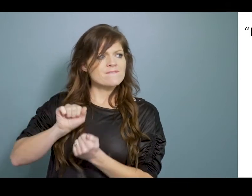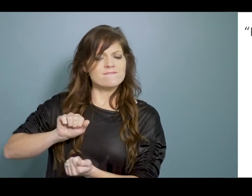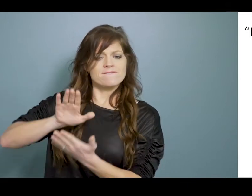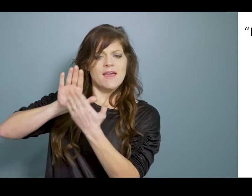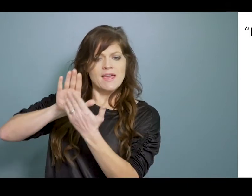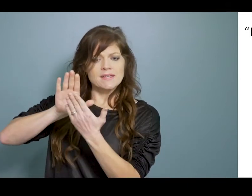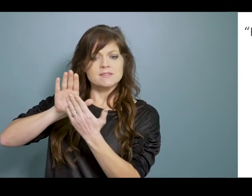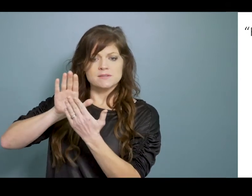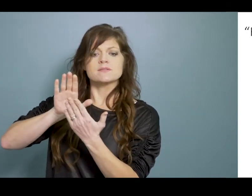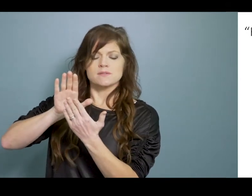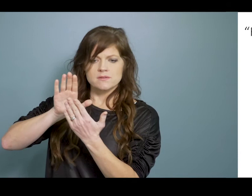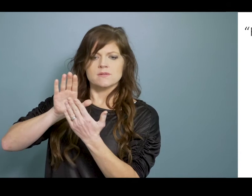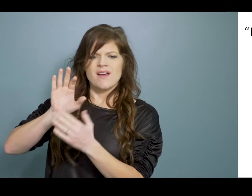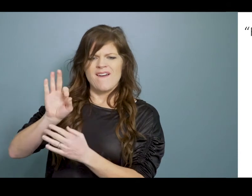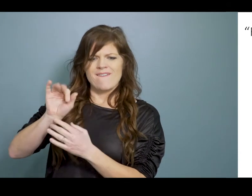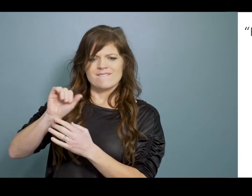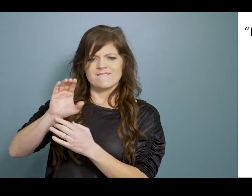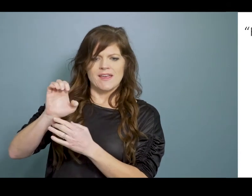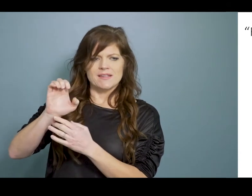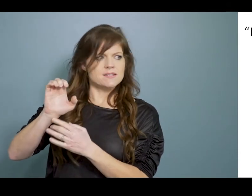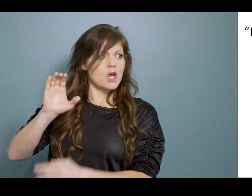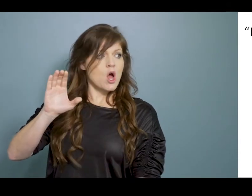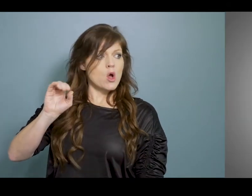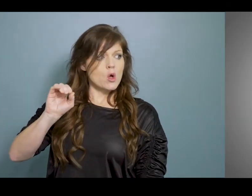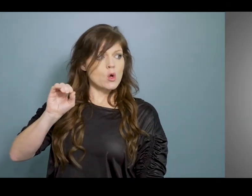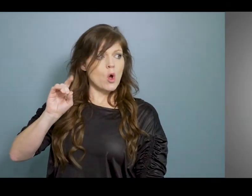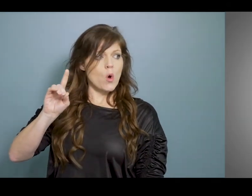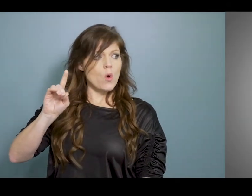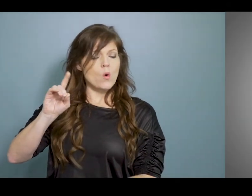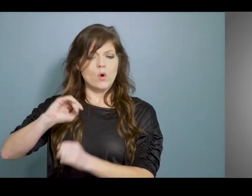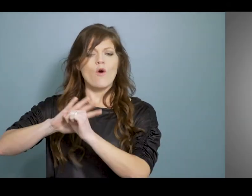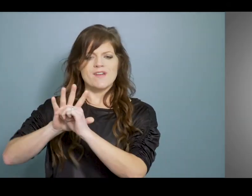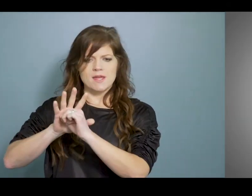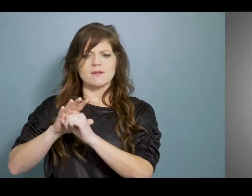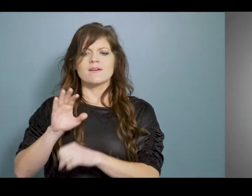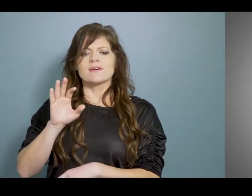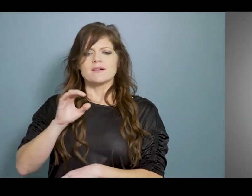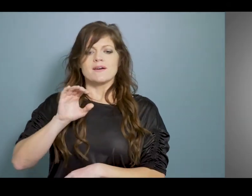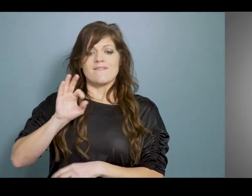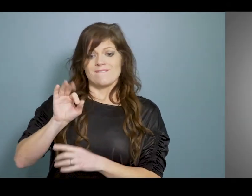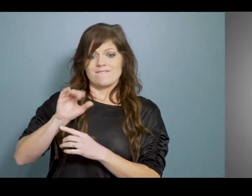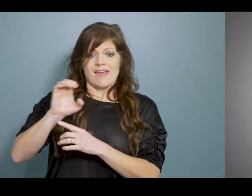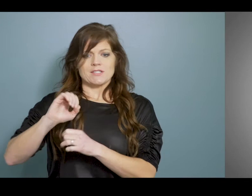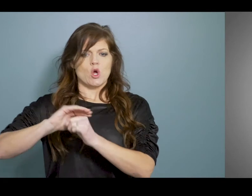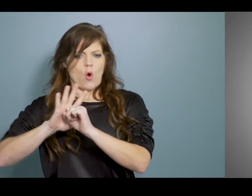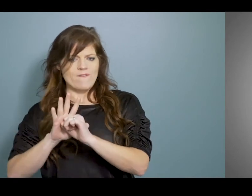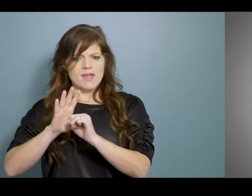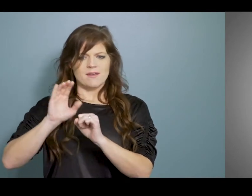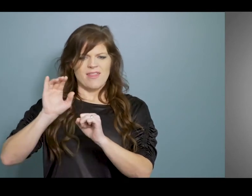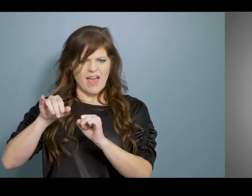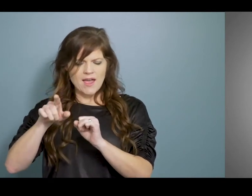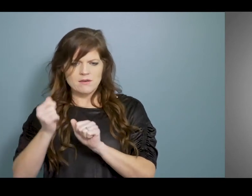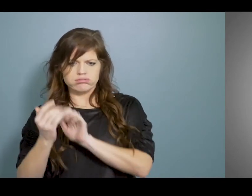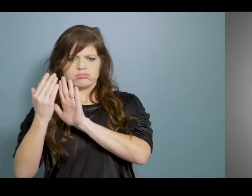framework. And to give you a break from listening to me, I'm going to go ahead and play